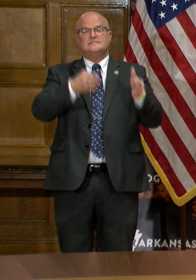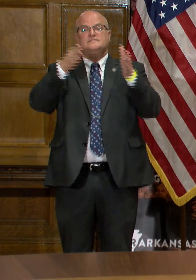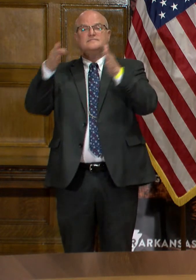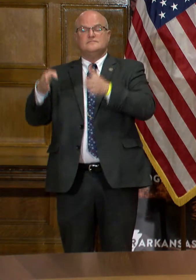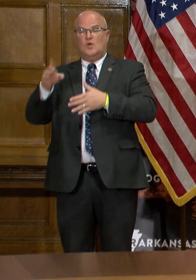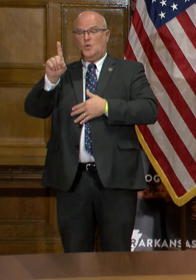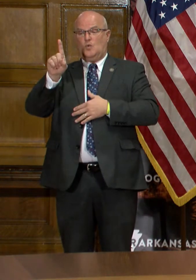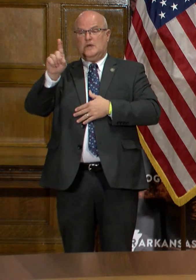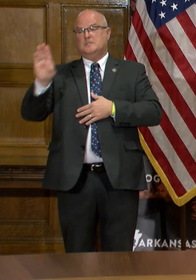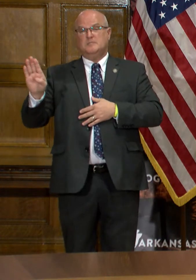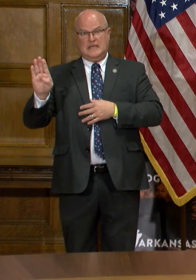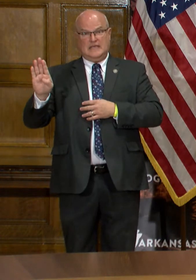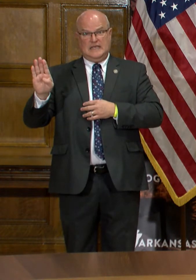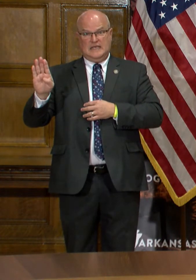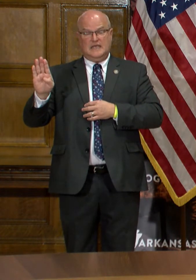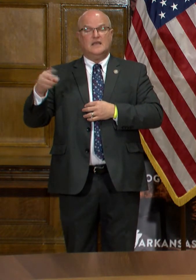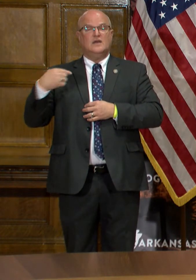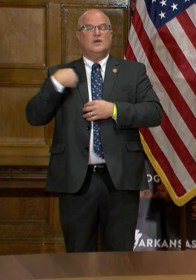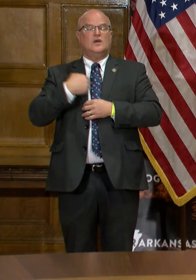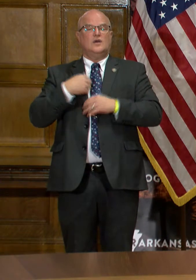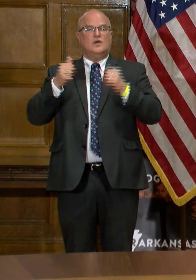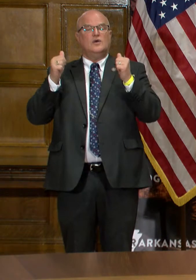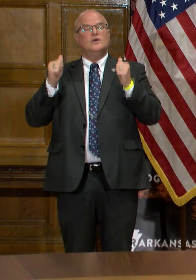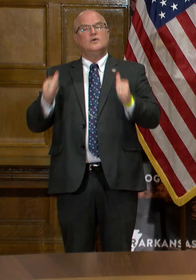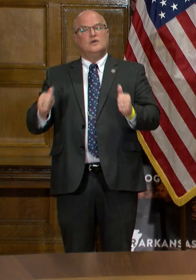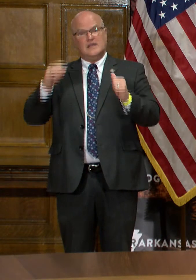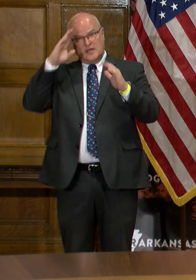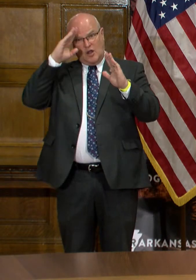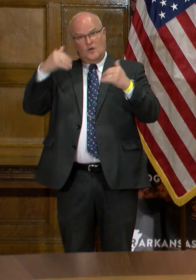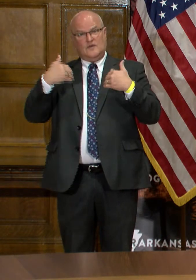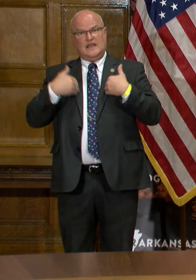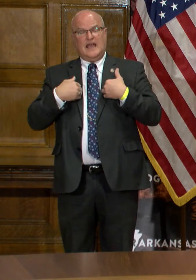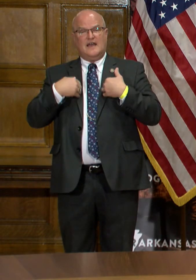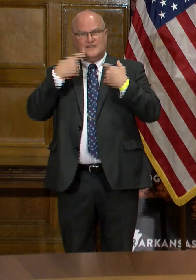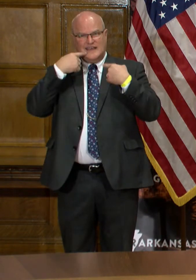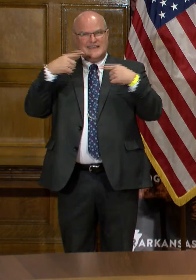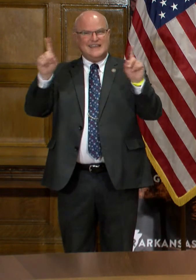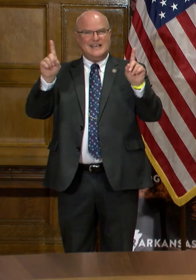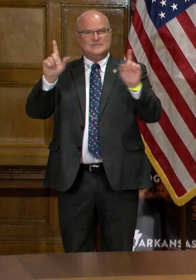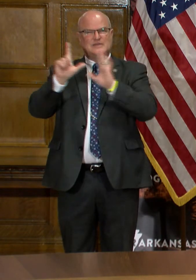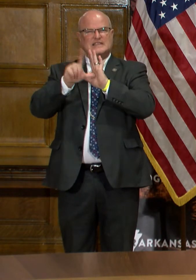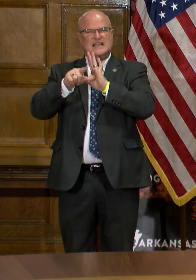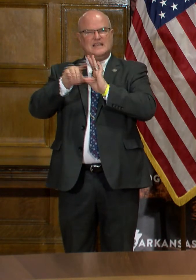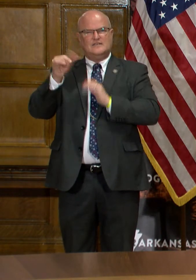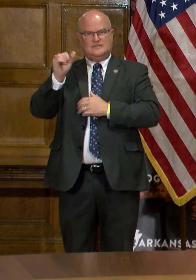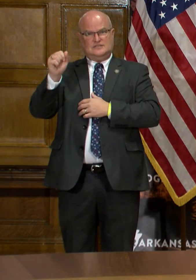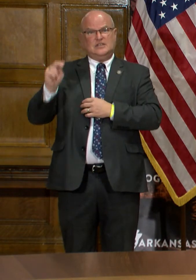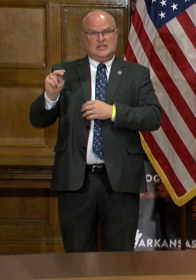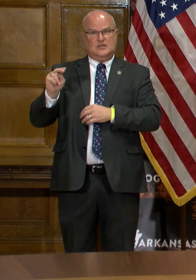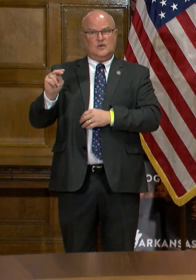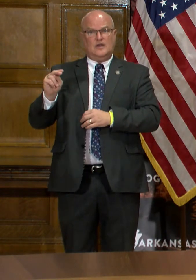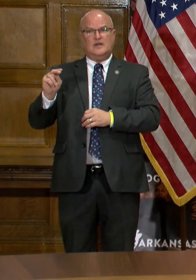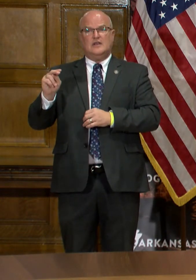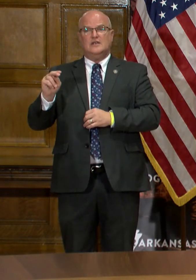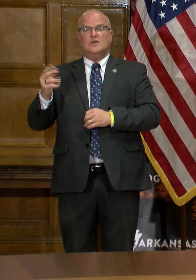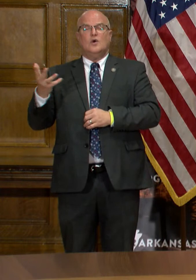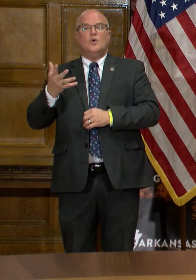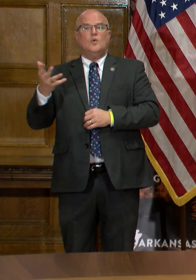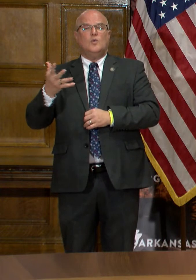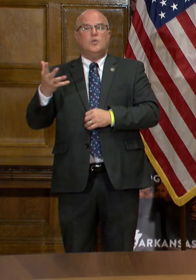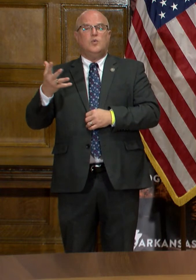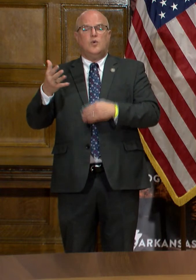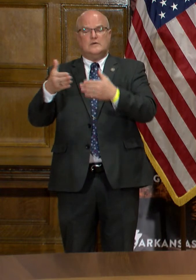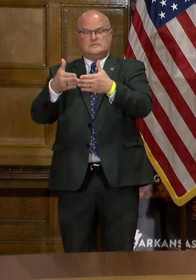1B, and we can hopefully we'll have announcements later in January as to what the